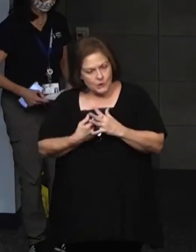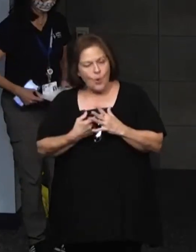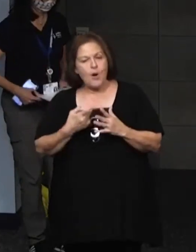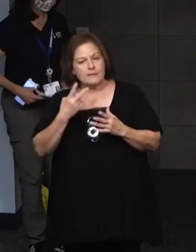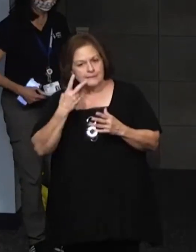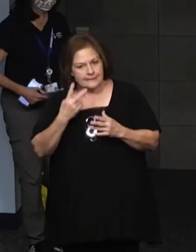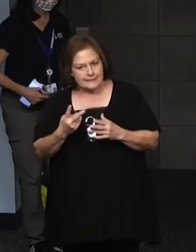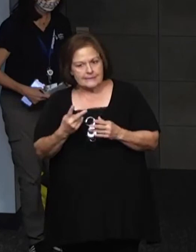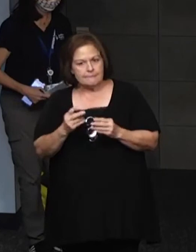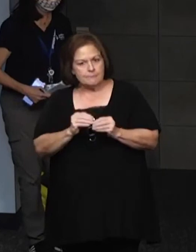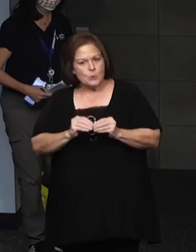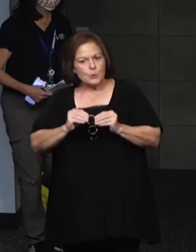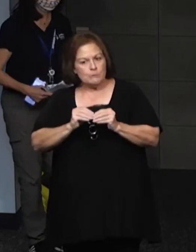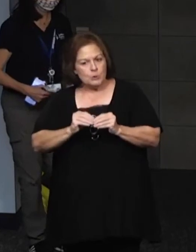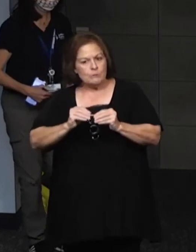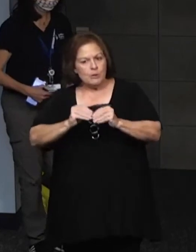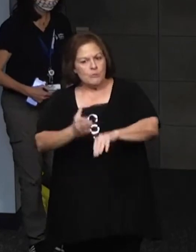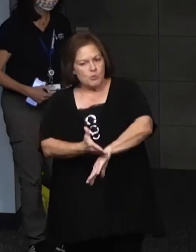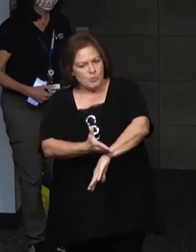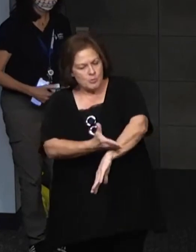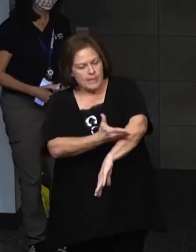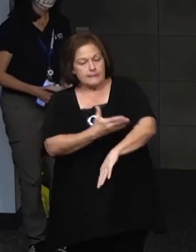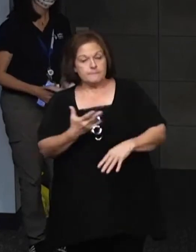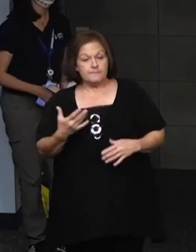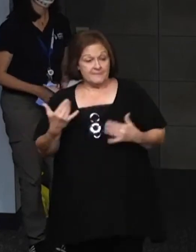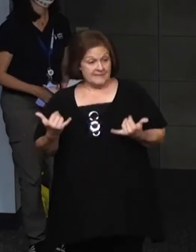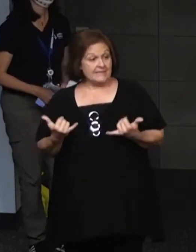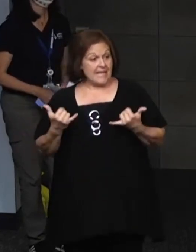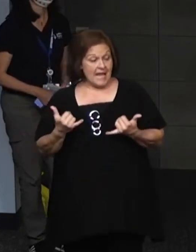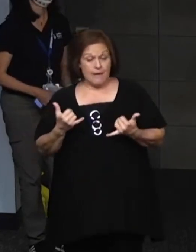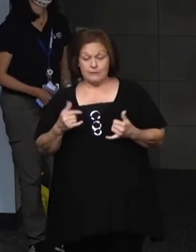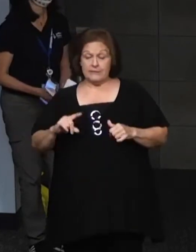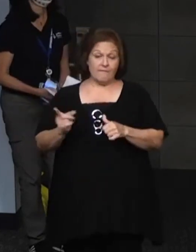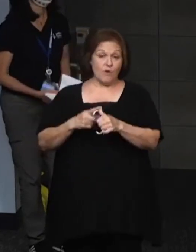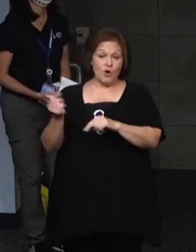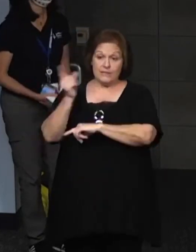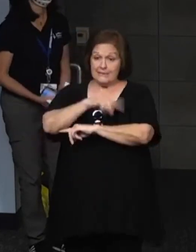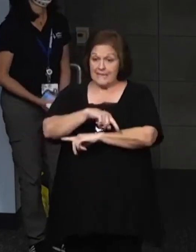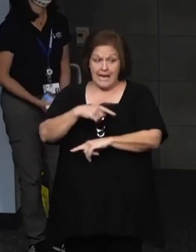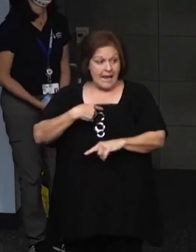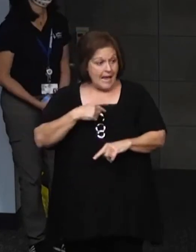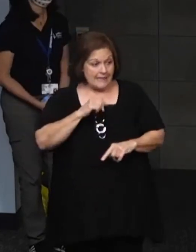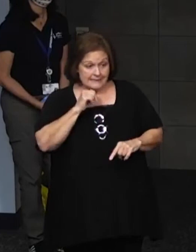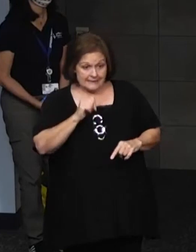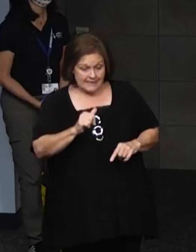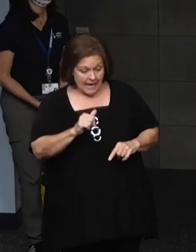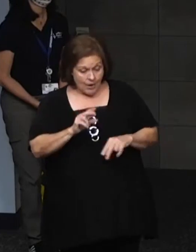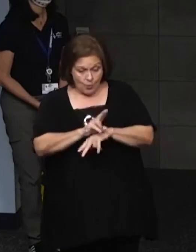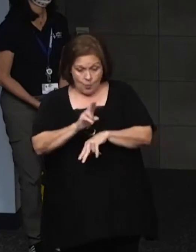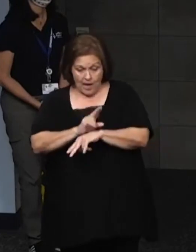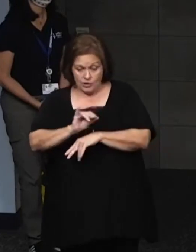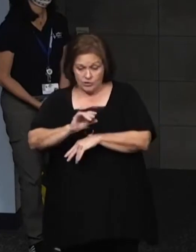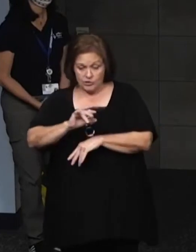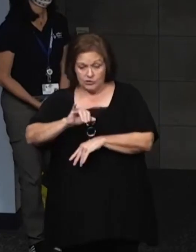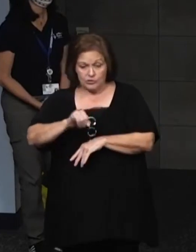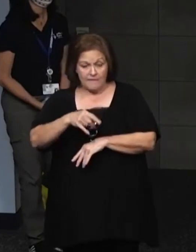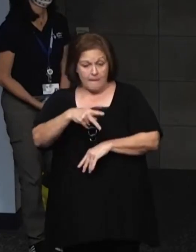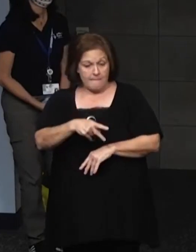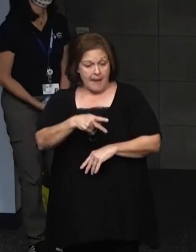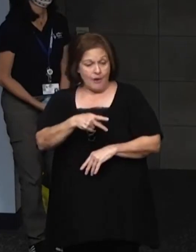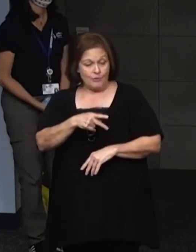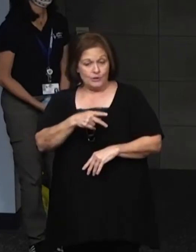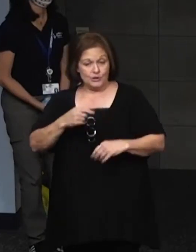of progress, which is great. And I have to say, today was also the first day I did not put on a Jefferson Parish shirt or a Jennifer Van Rankin shirt.